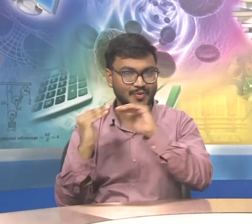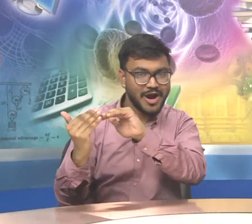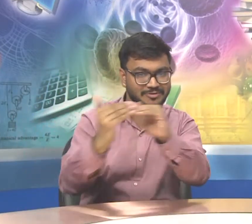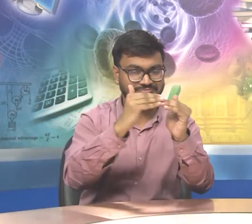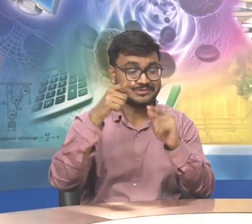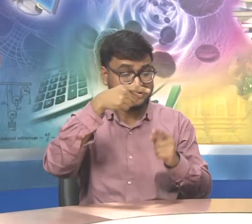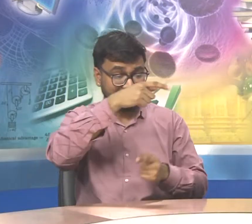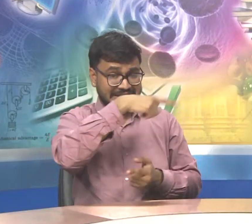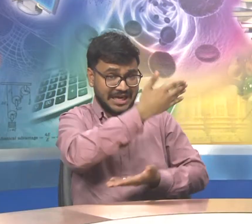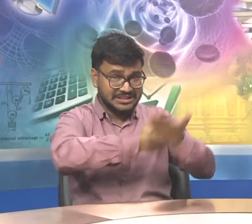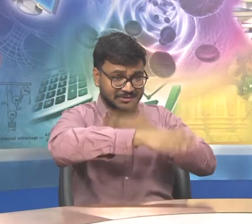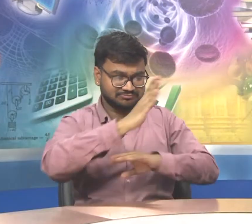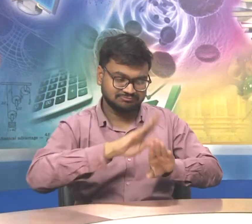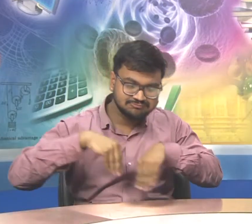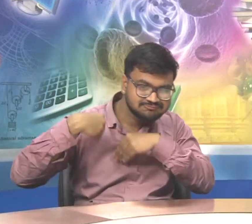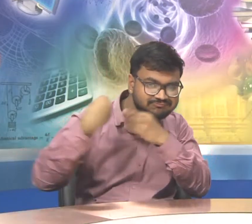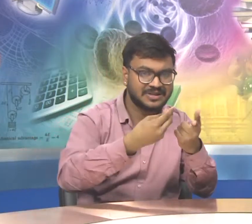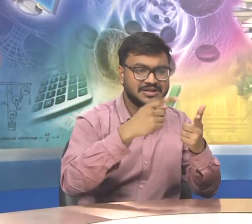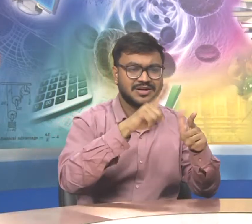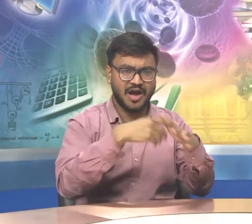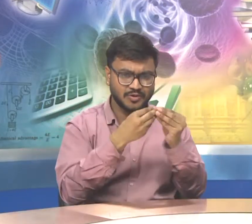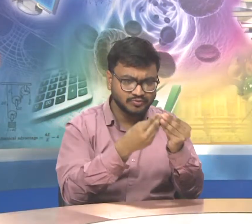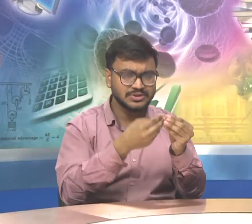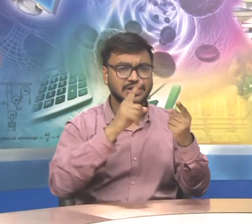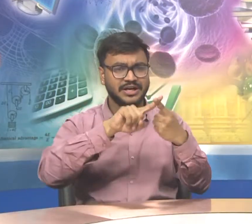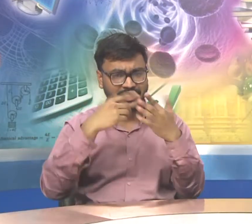and inequality of treatment,